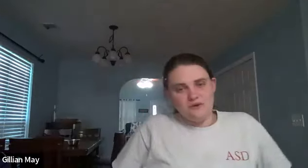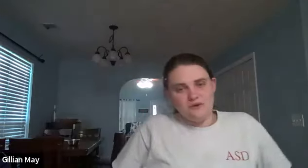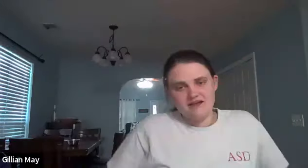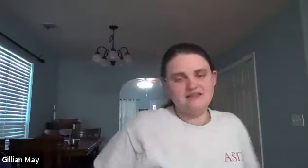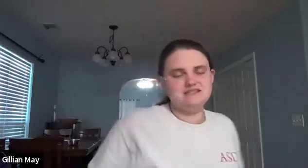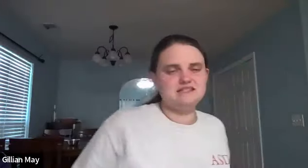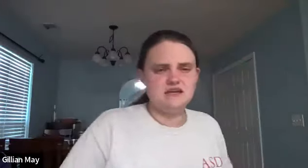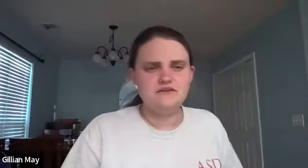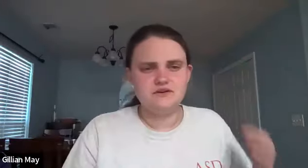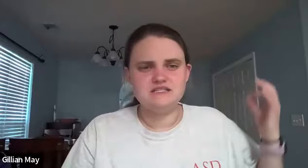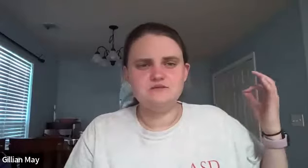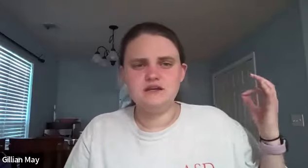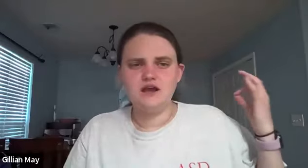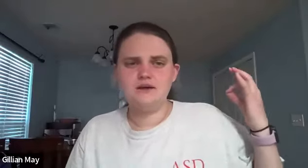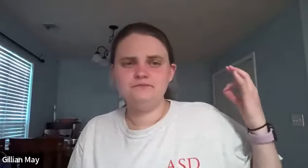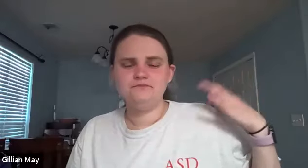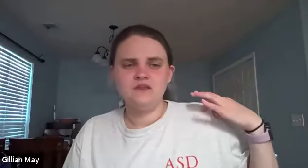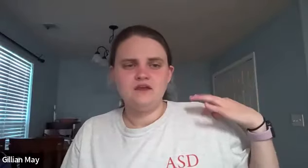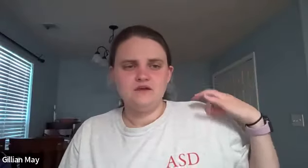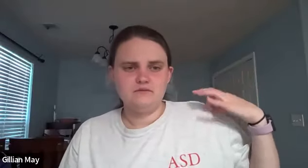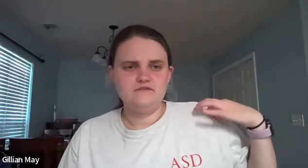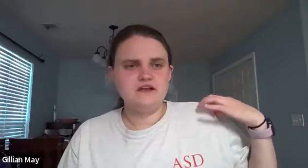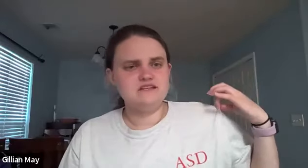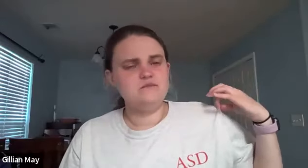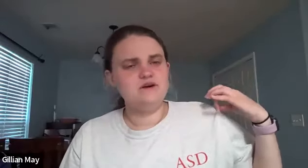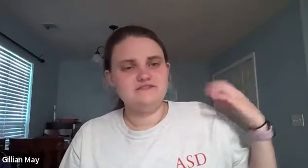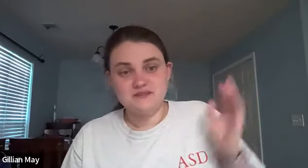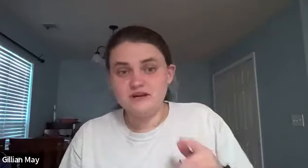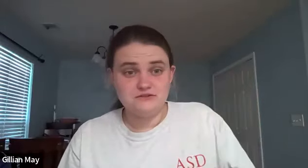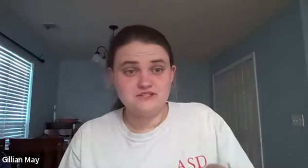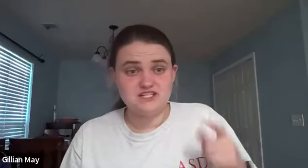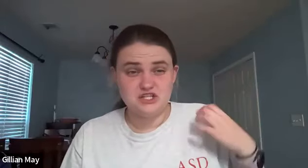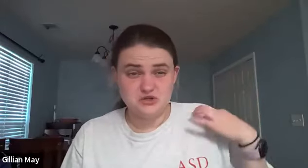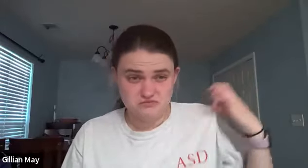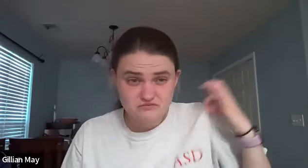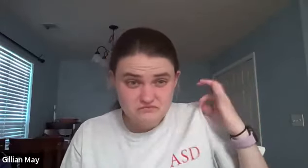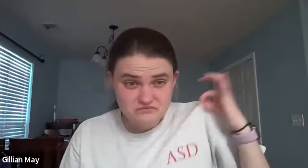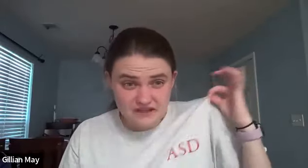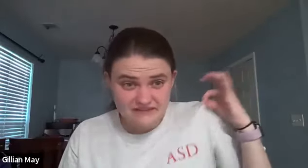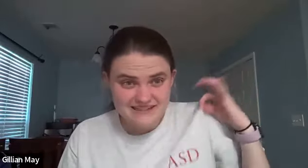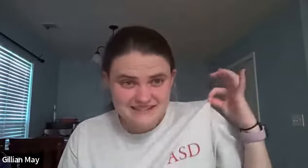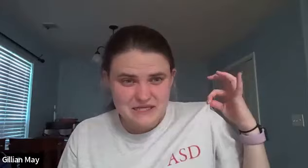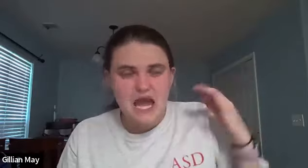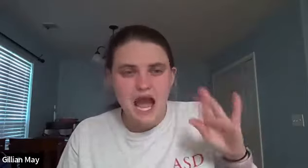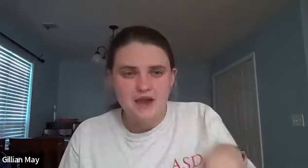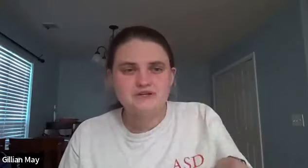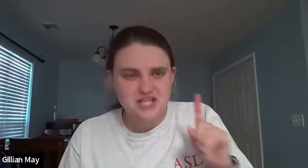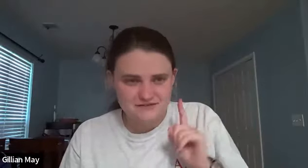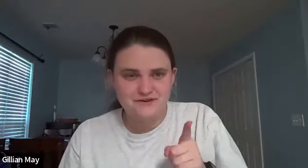So it's a kind of a crazy one. With like if someone ever says to you like this, I would check first